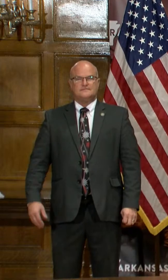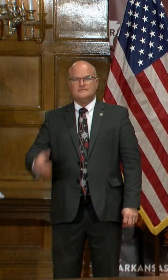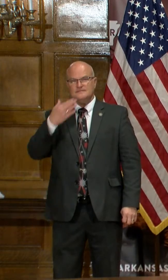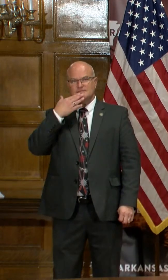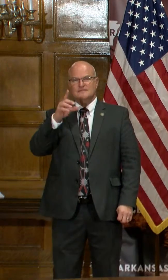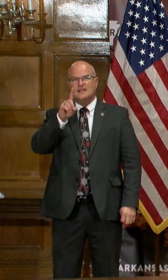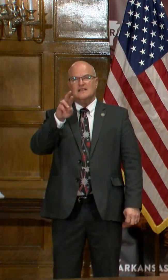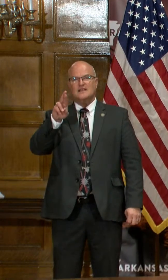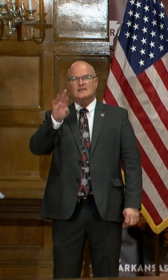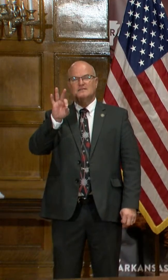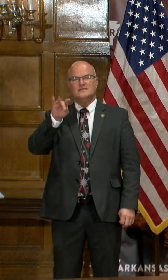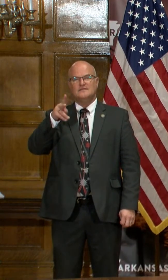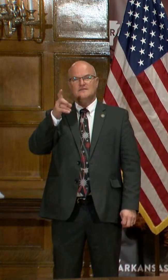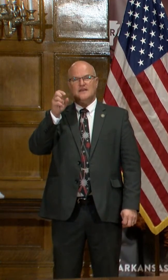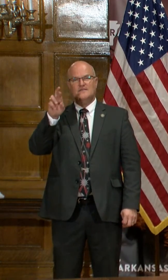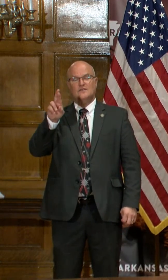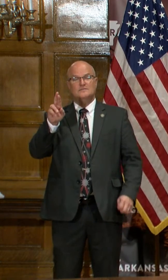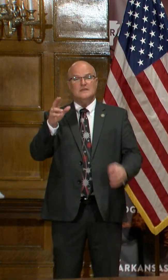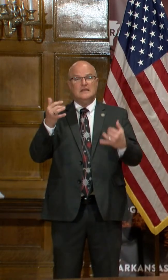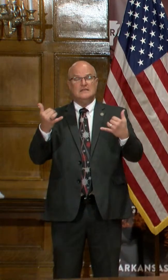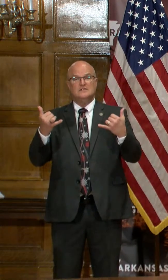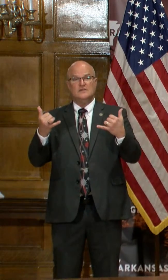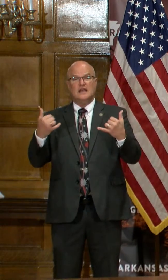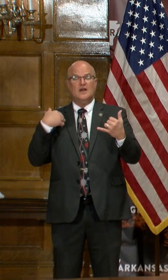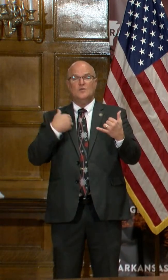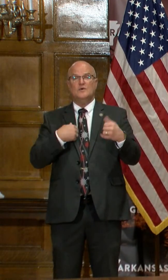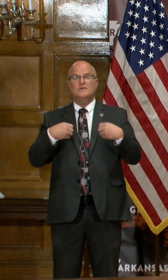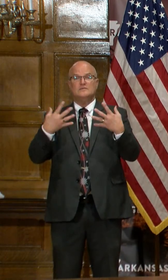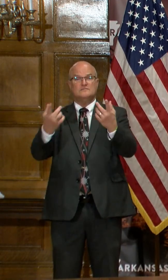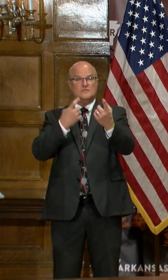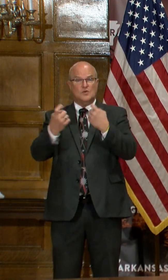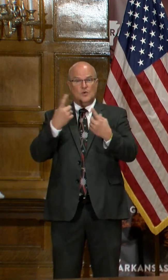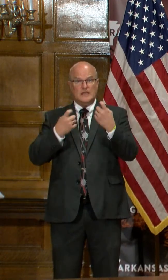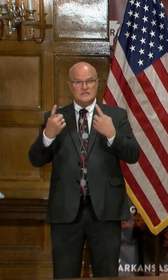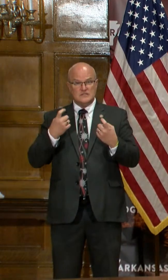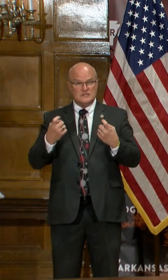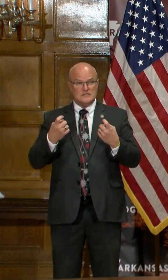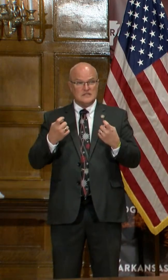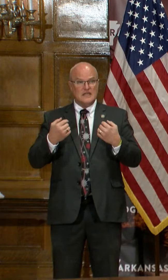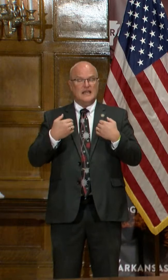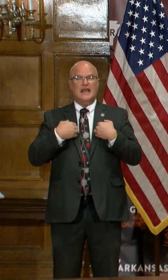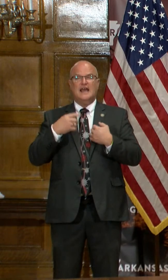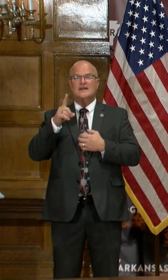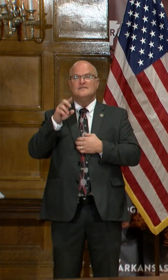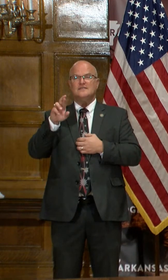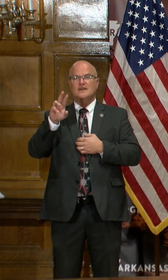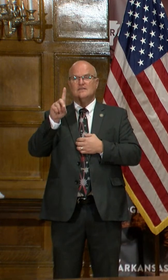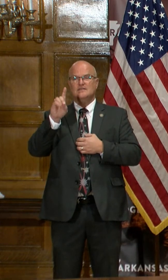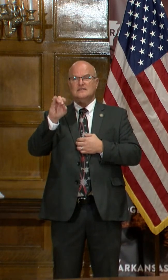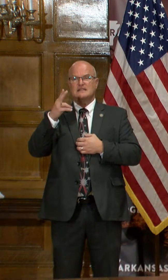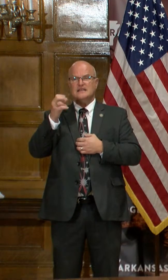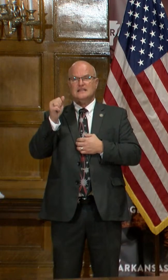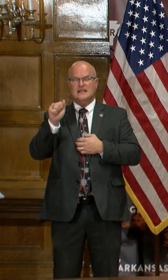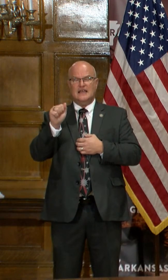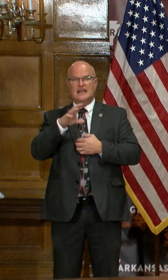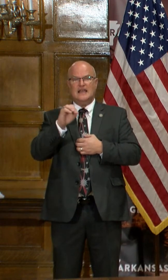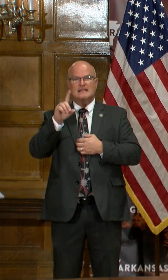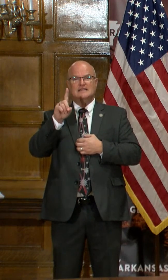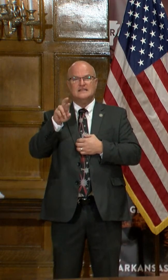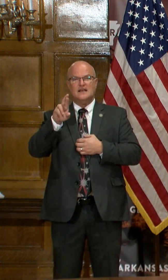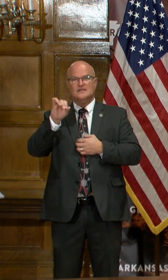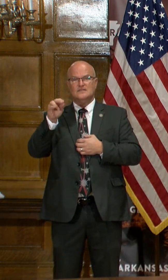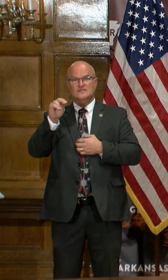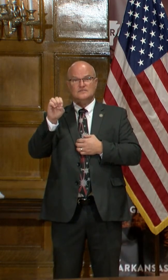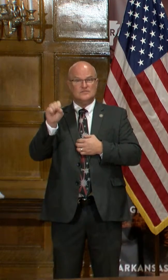Thank you, Dr. Pfeffer. And with that, we'll turn it over to questions and have Dr. Dillahay here and Dr. Jones